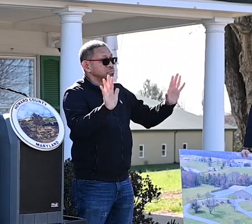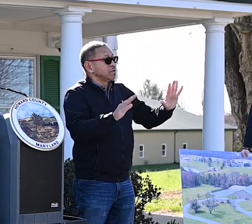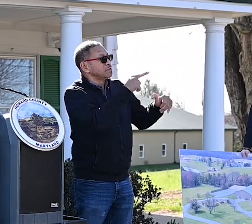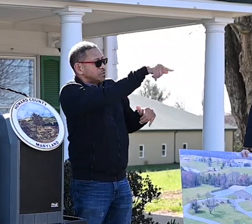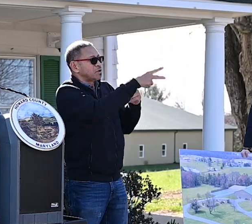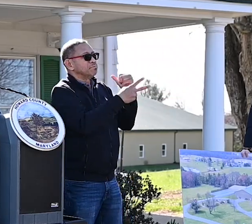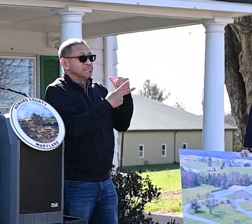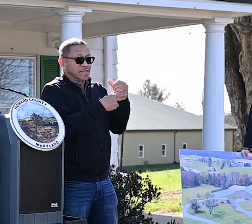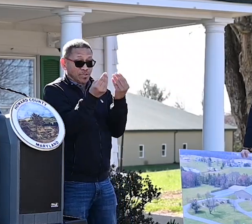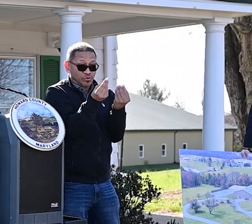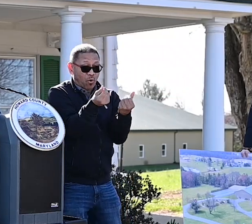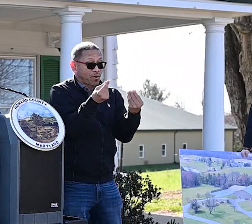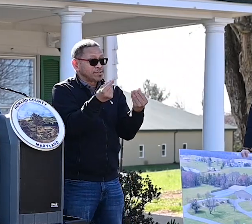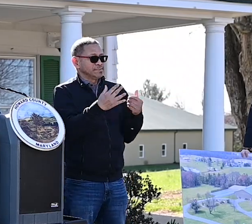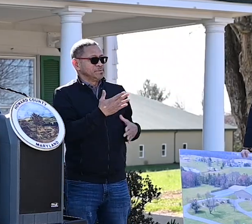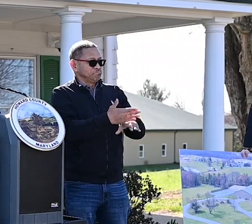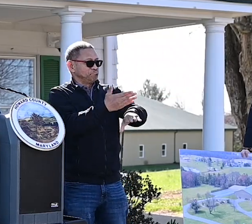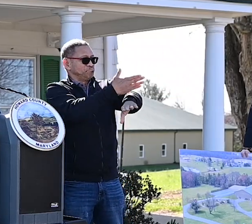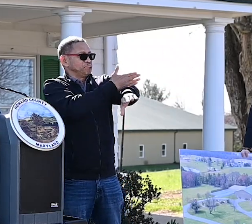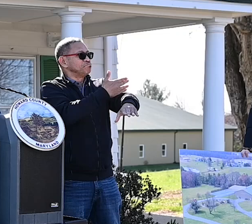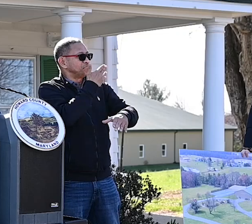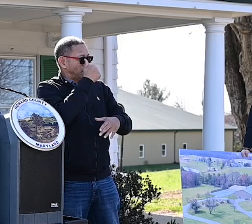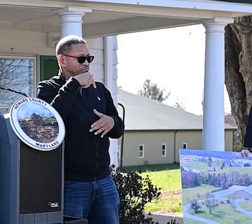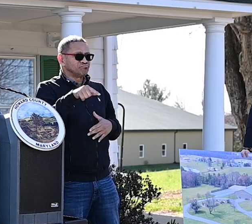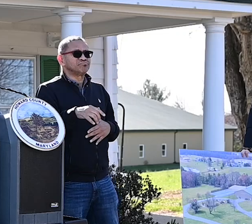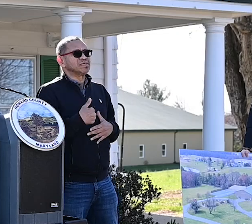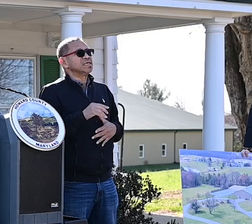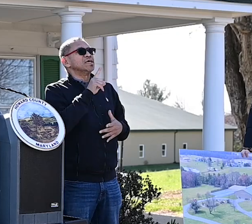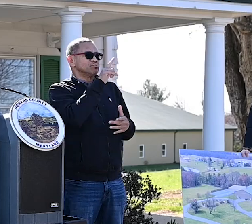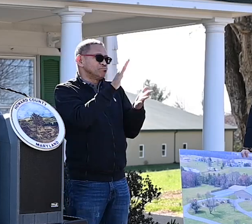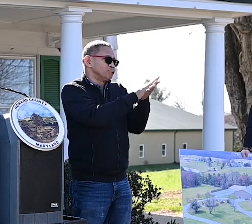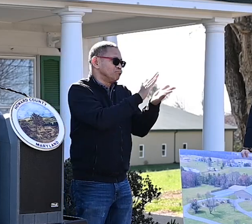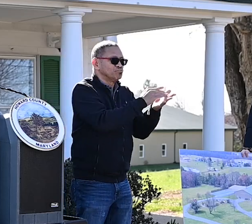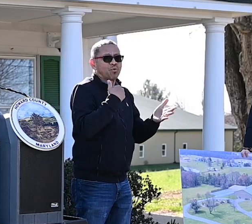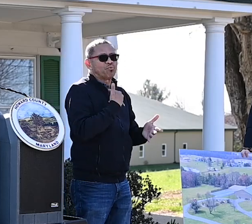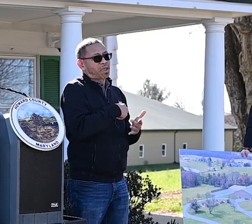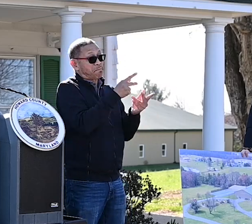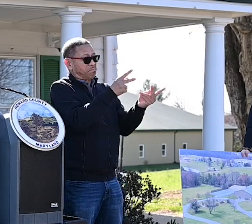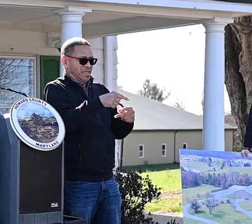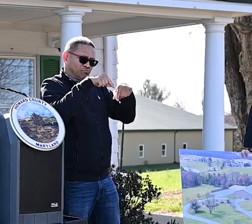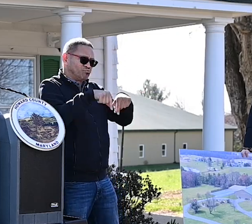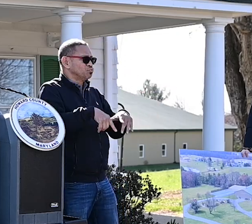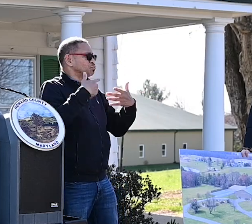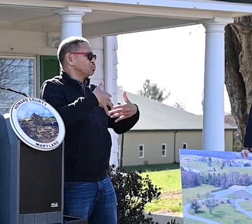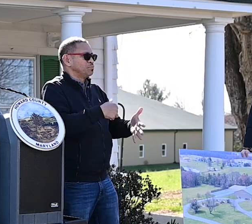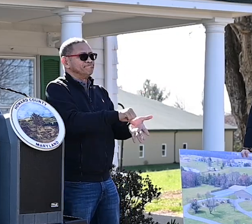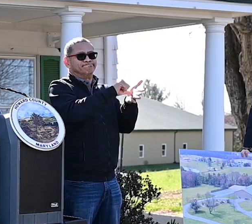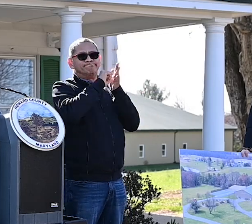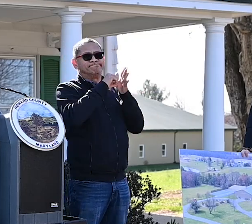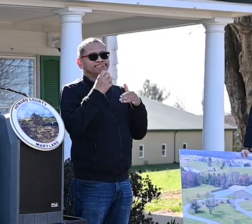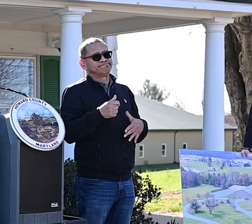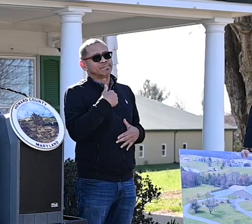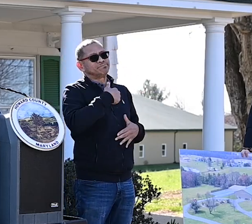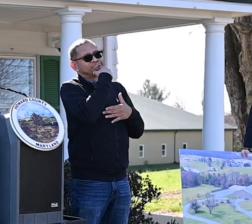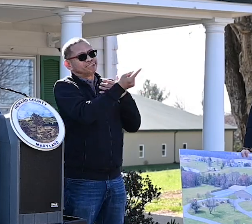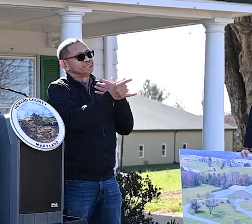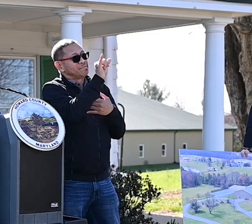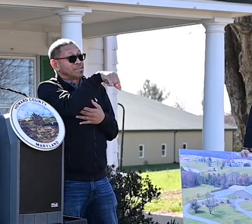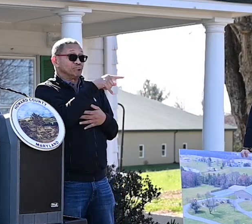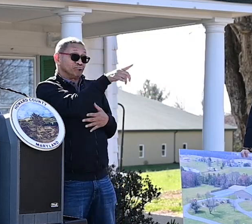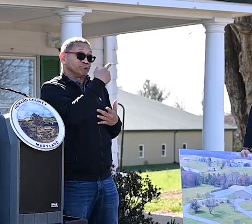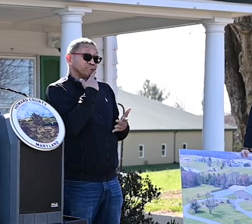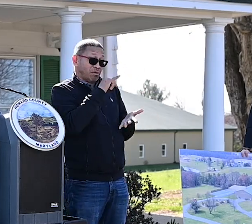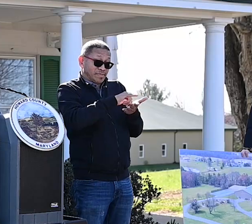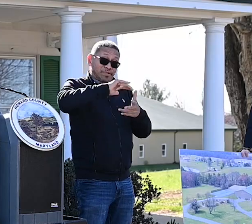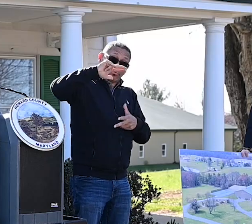that the soil is becoming healthier. And so it's commendable that we've got a place like this in Howard County. And I will tell you that you said